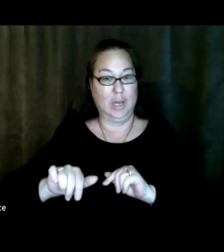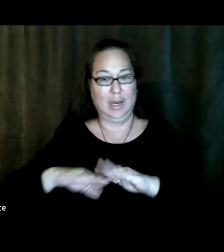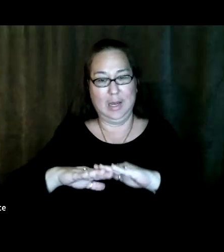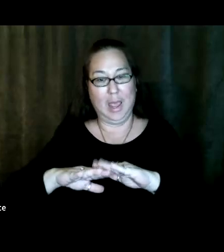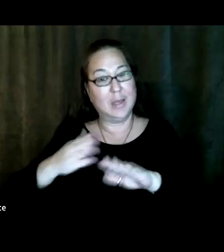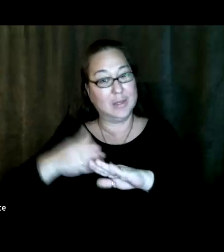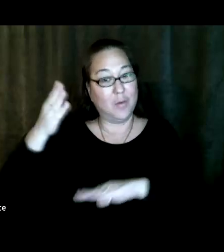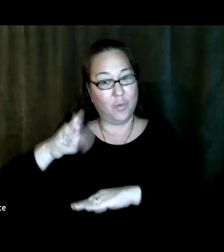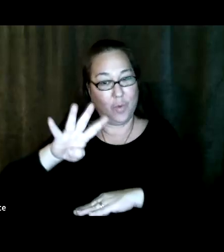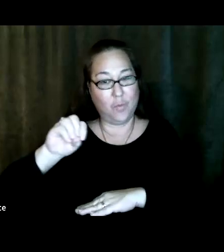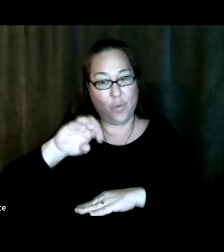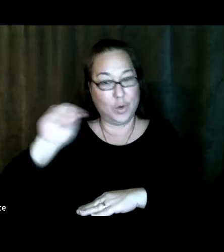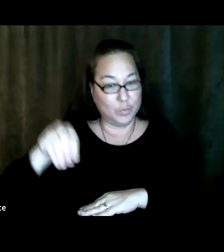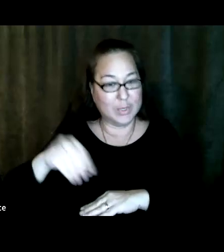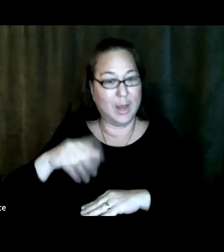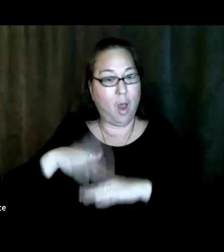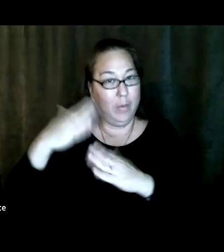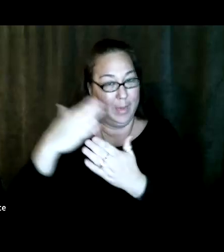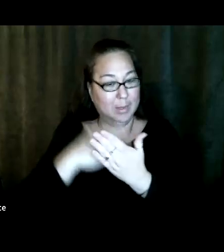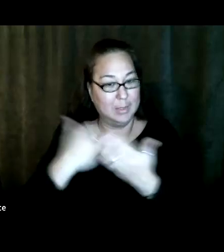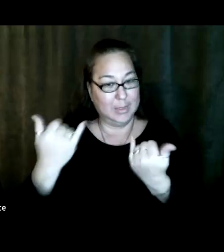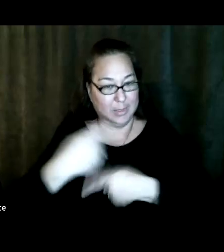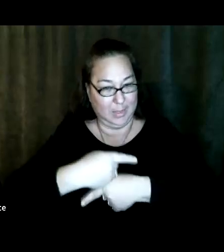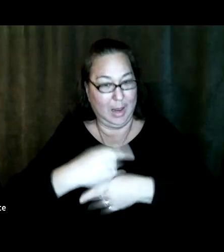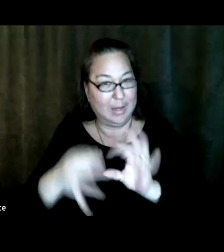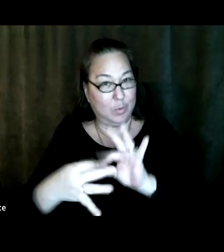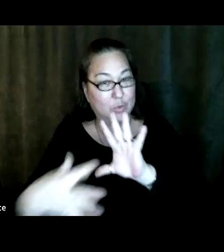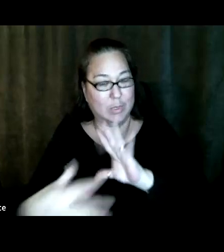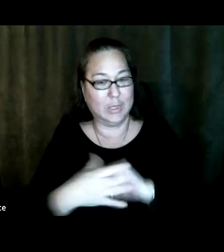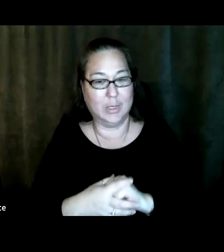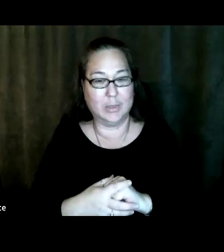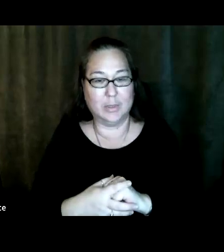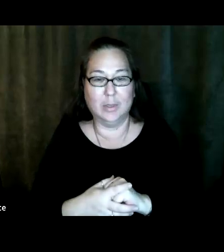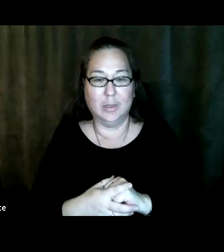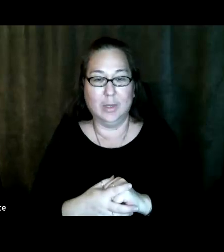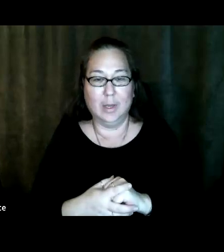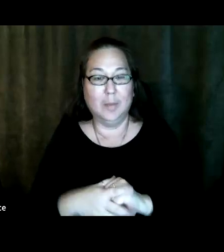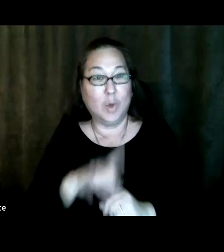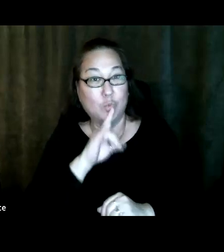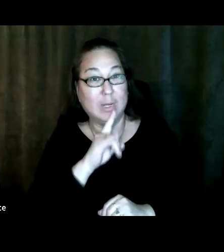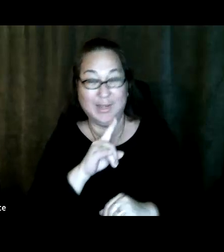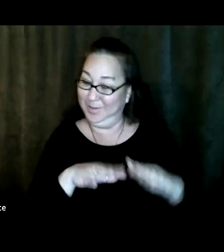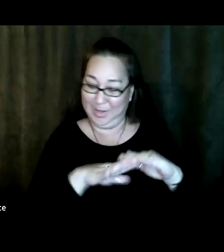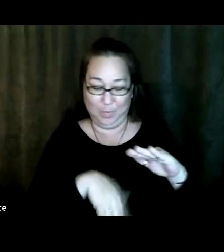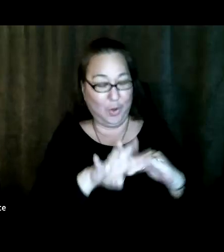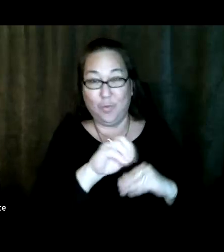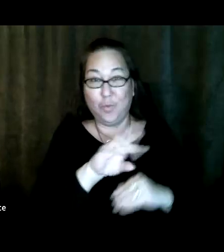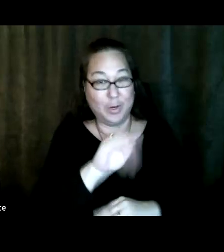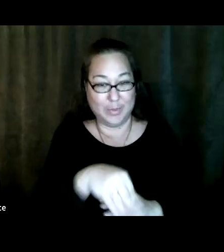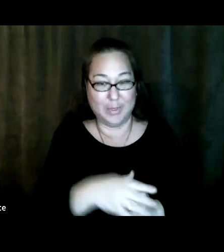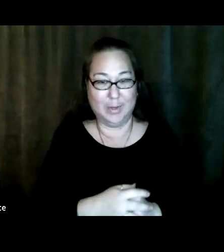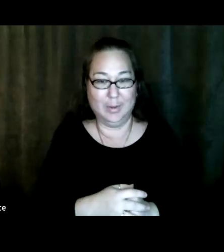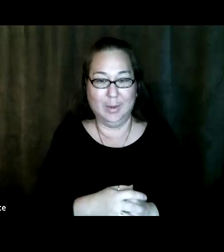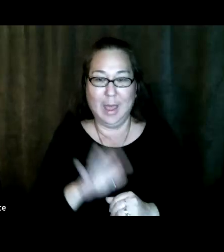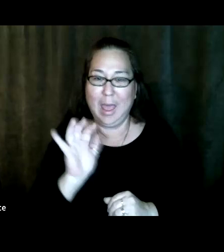likely a typo when it says it includes 5 years that doesn't include last year, but includes this year and then the 4 years